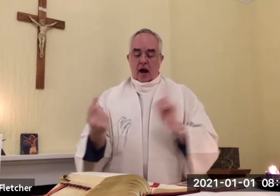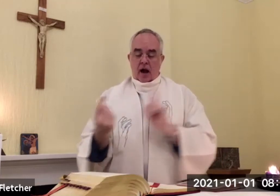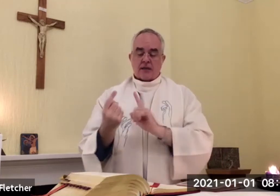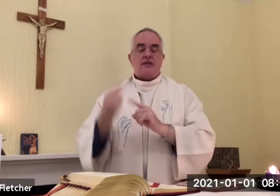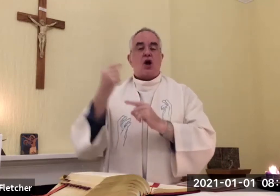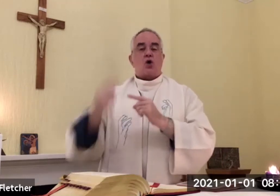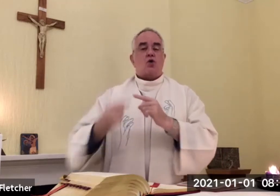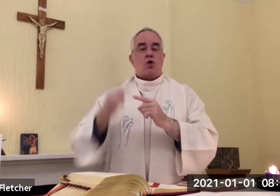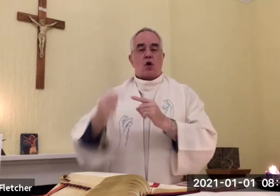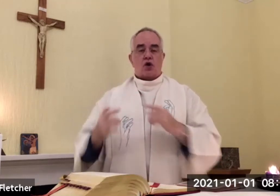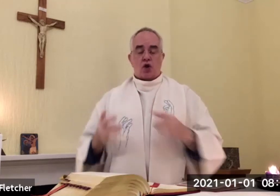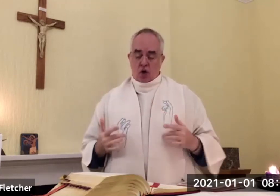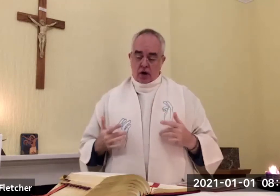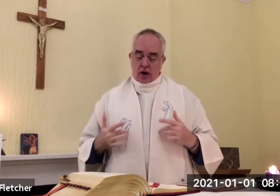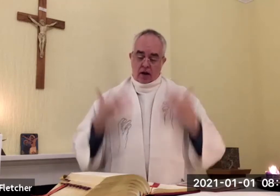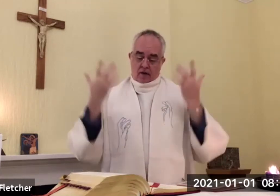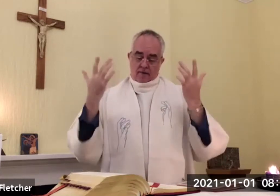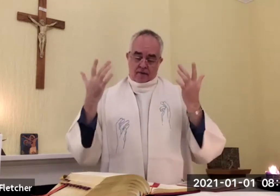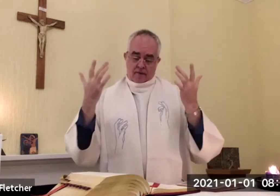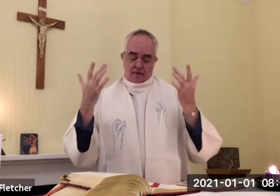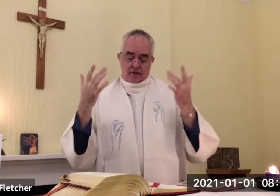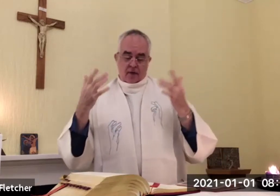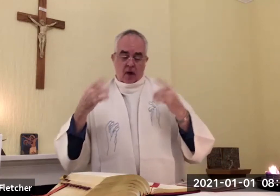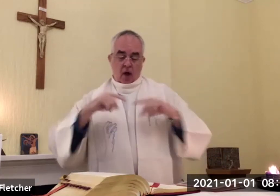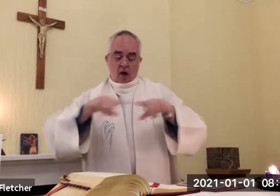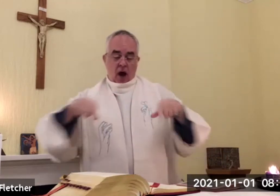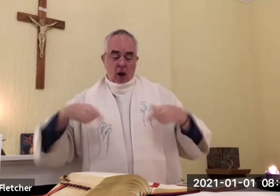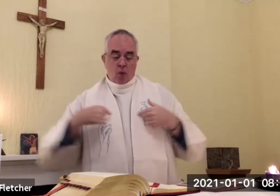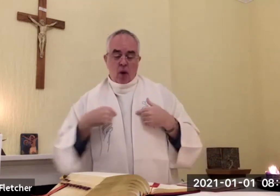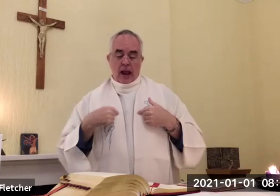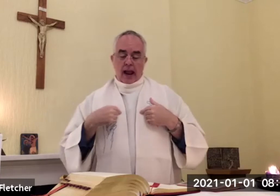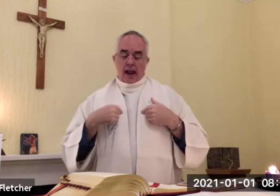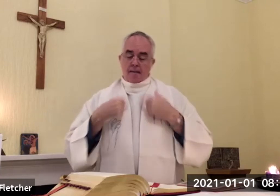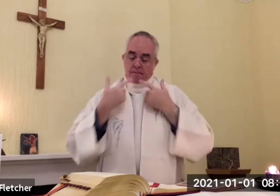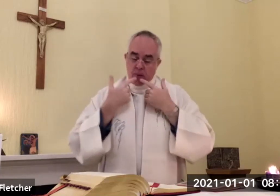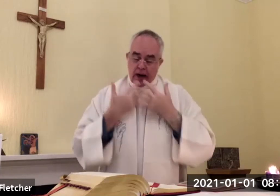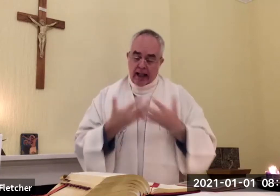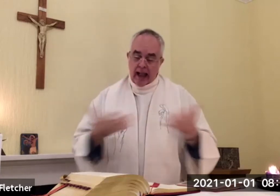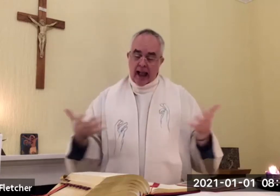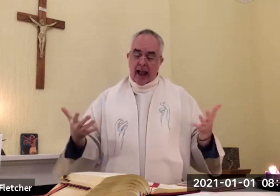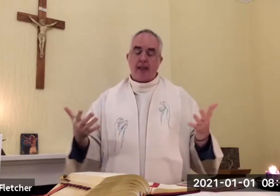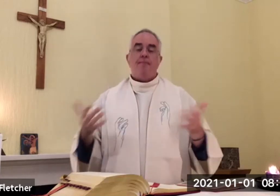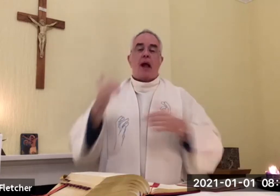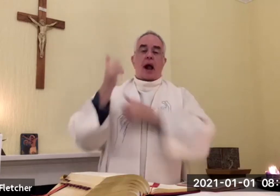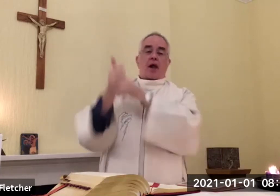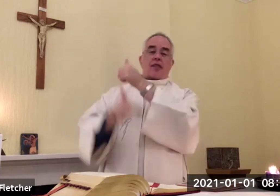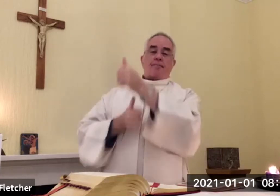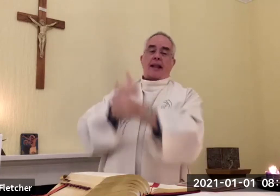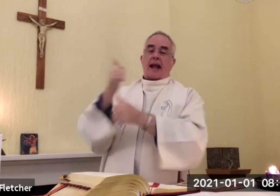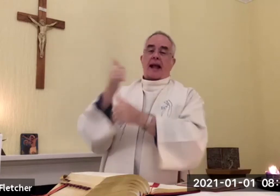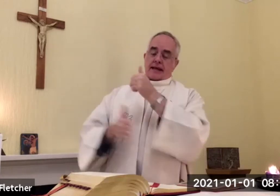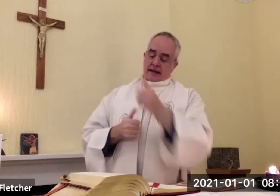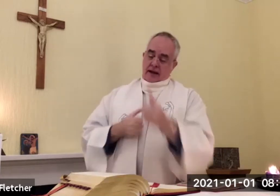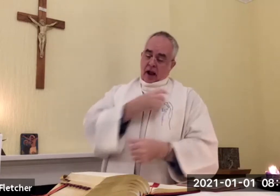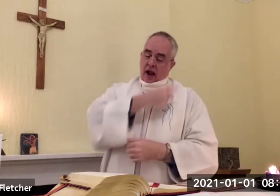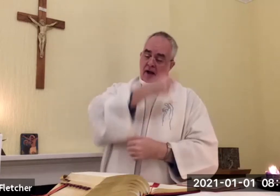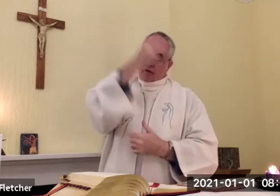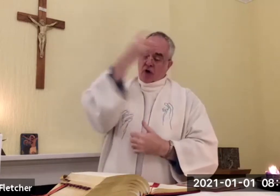us to eternal life. As we proclaim the Blessed